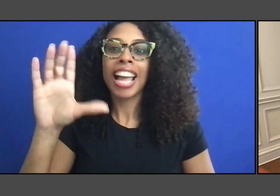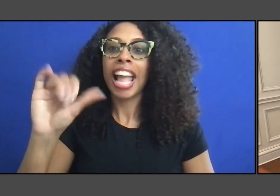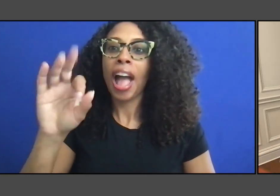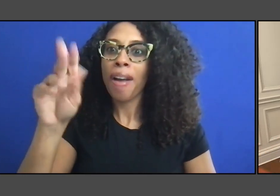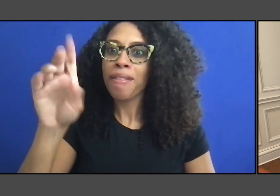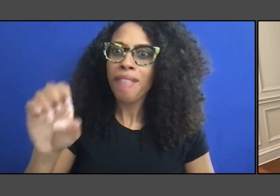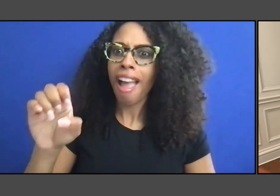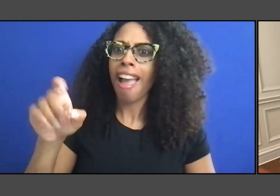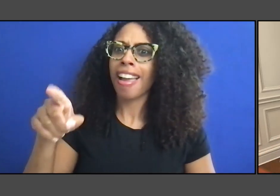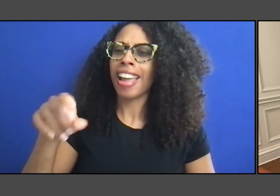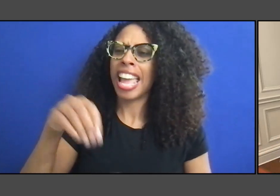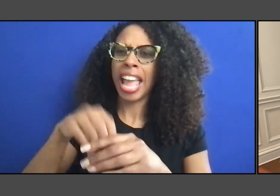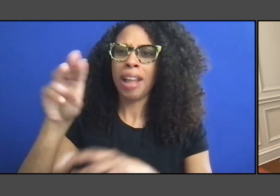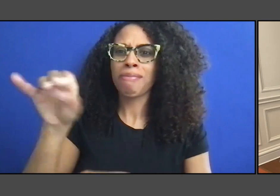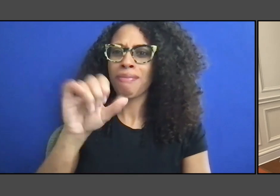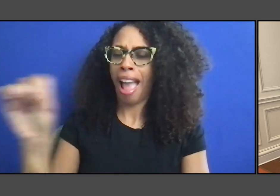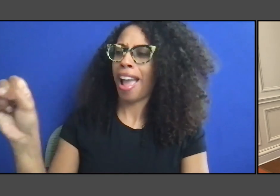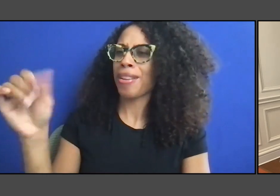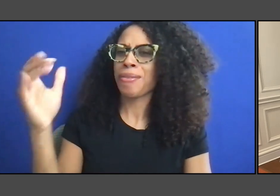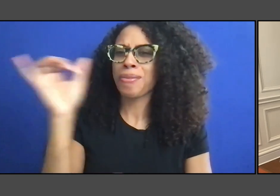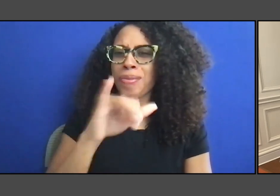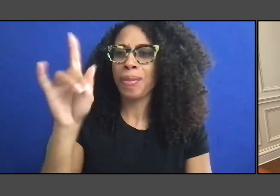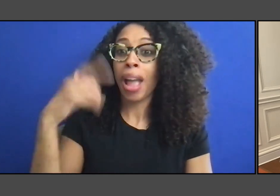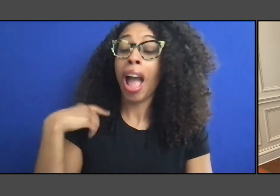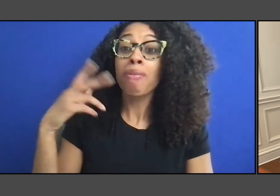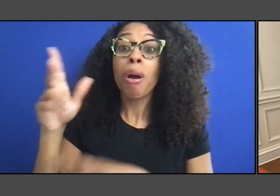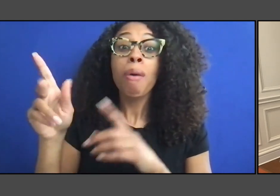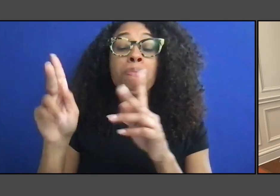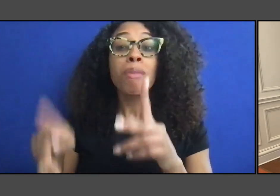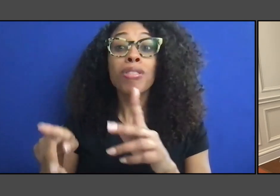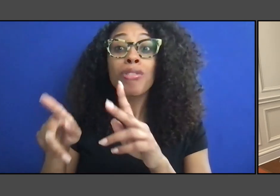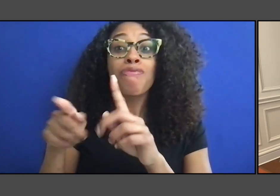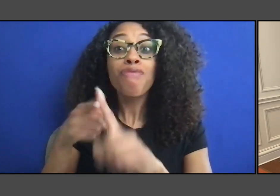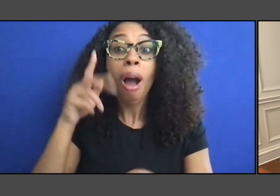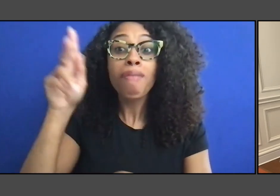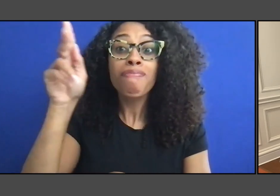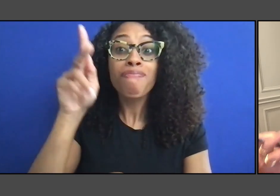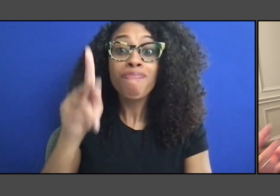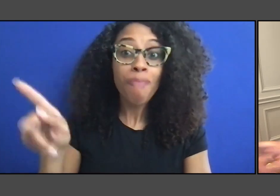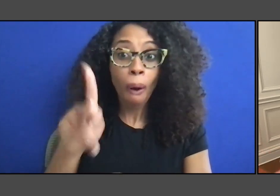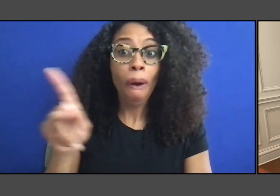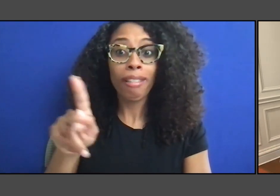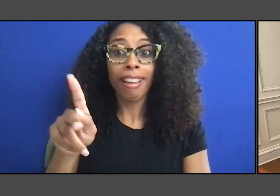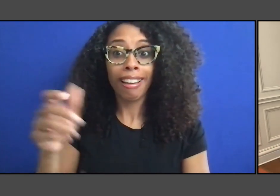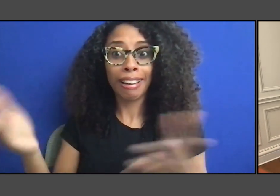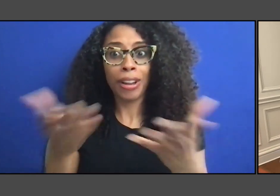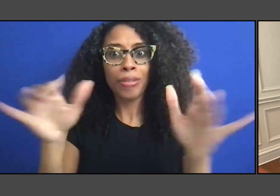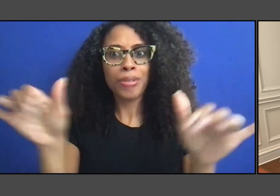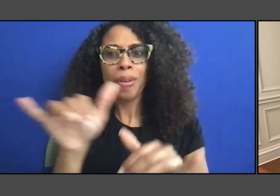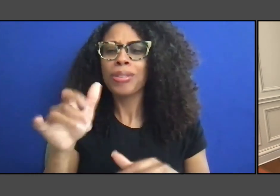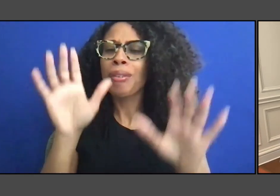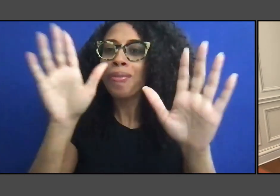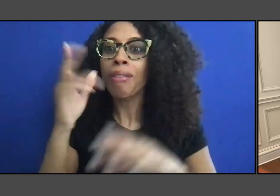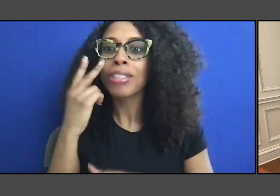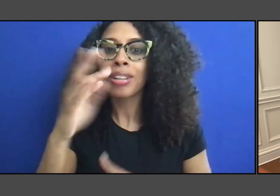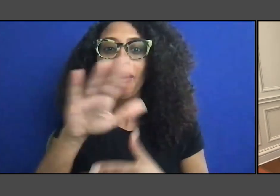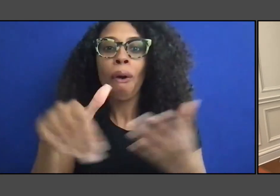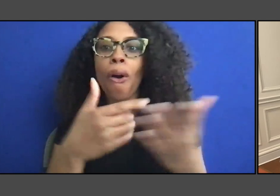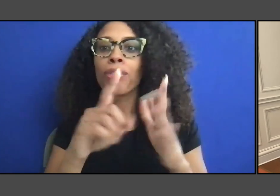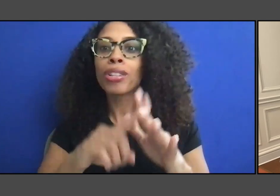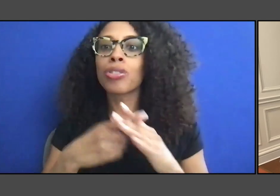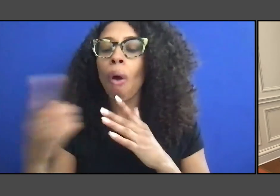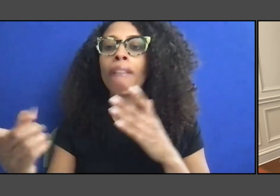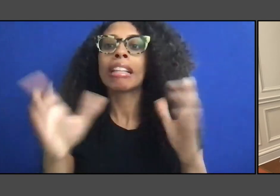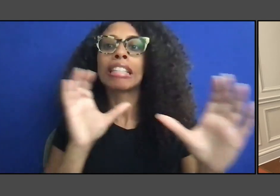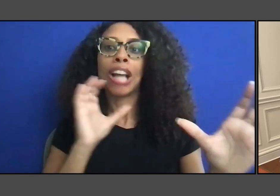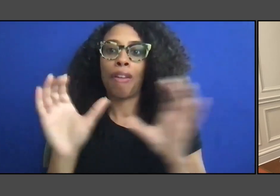Portland person out there too. So it is absolutely wonderful to see you all beginning this conversation in the chat. And I'd like to